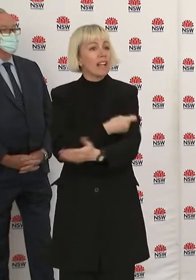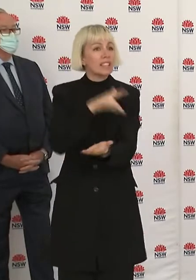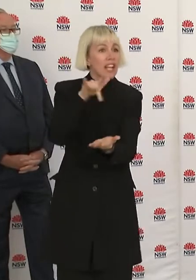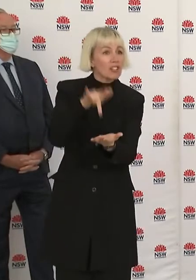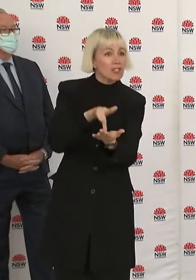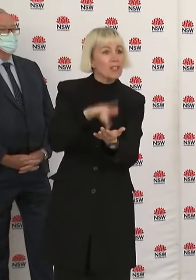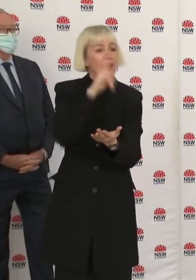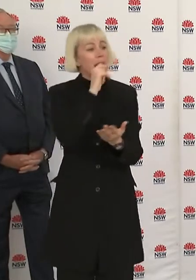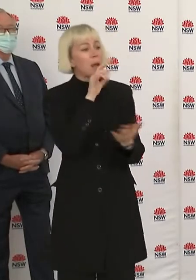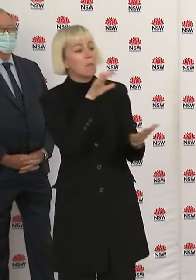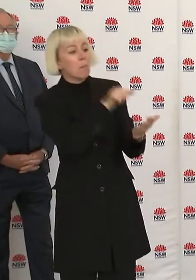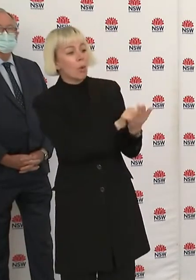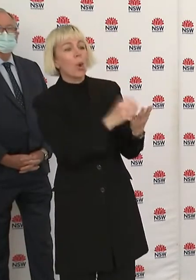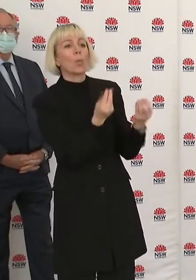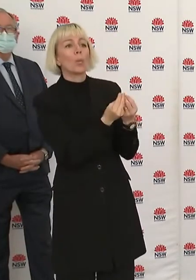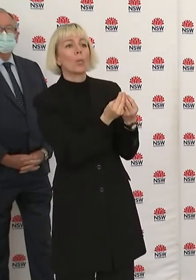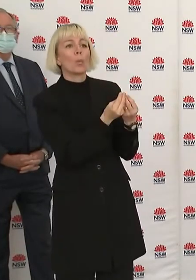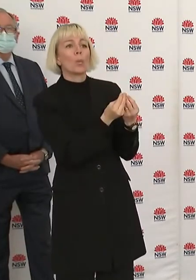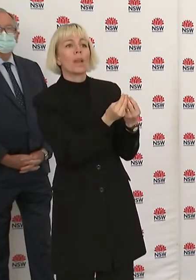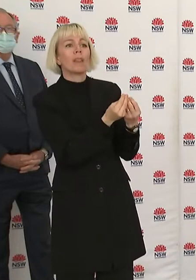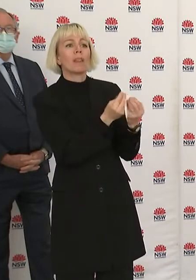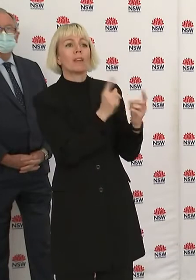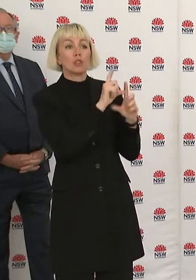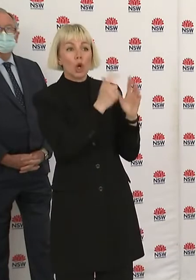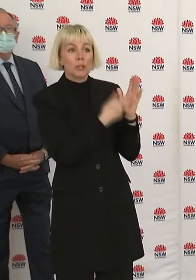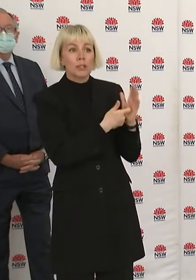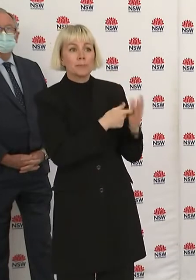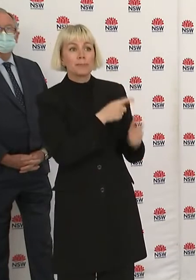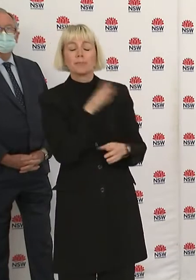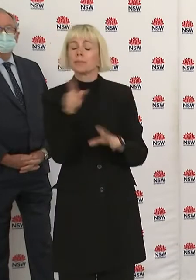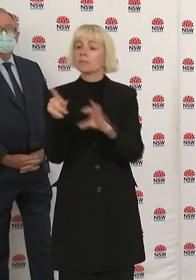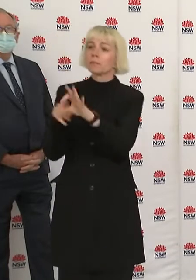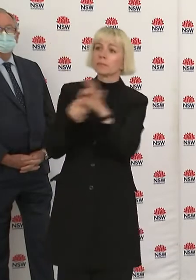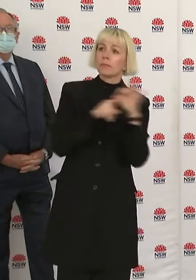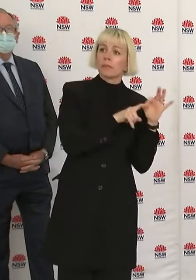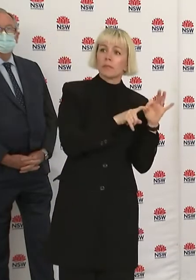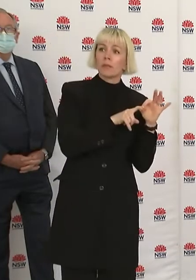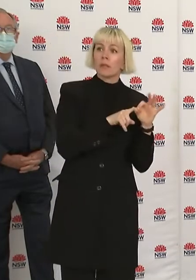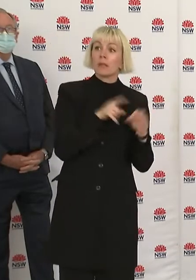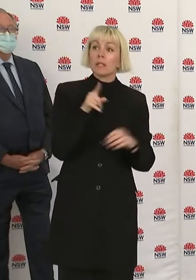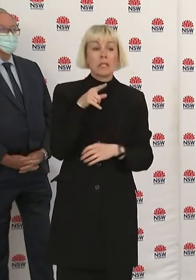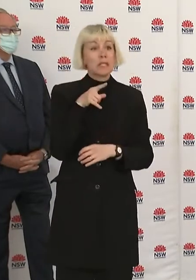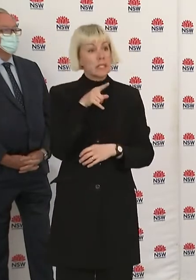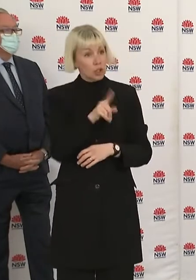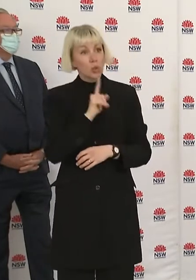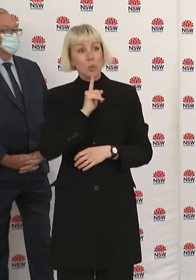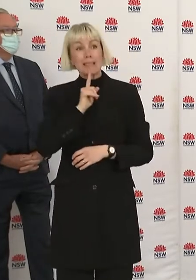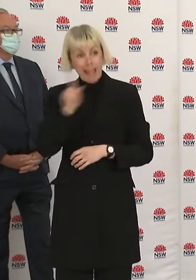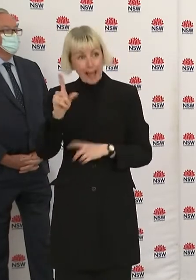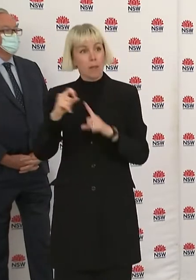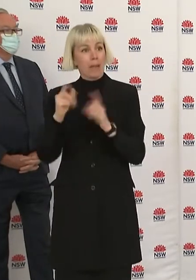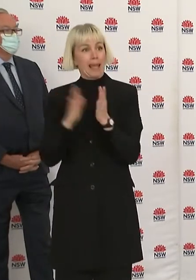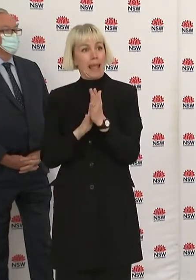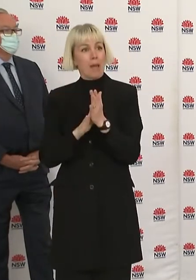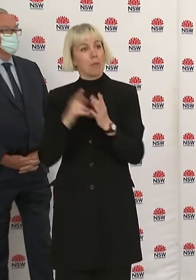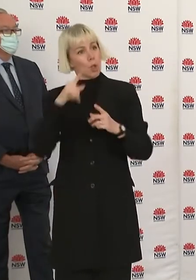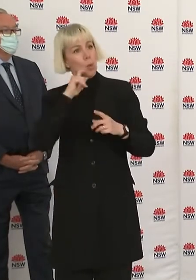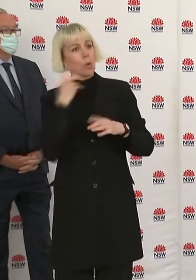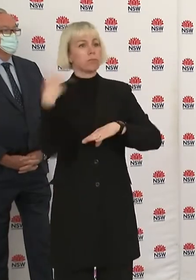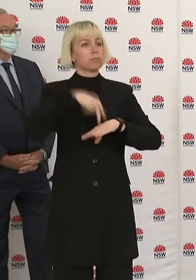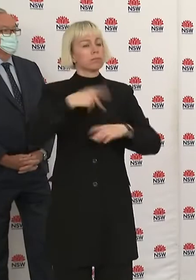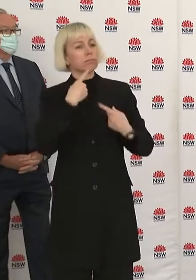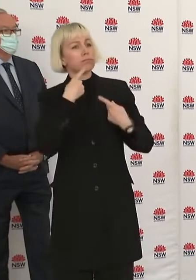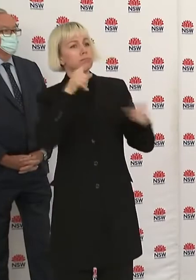we're saying to anybody... Yeah. I'm sorry? Did you tell the Prime Minister before you walked out here that you were going to declare a national emergency in this press conference? Well, I don't